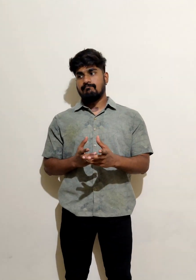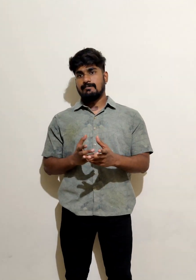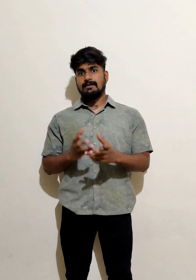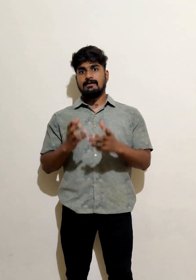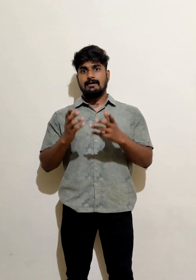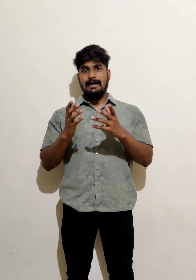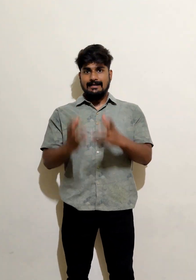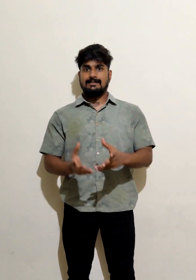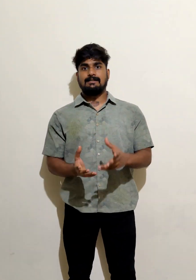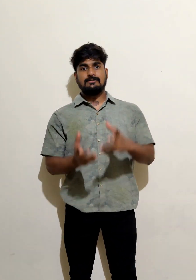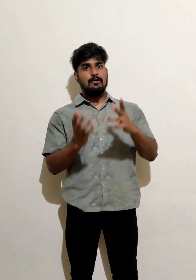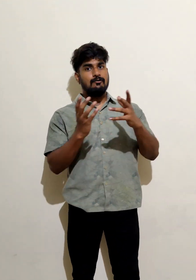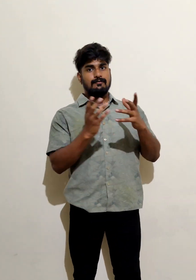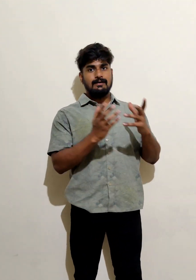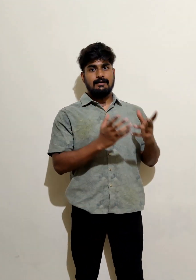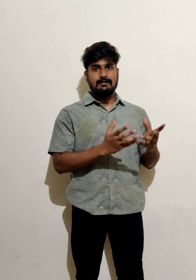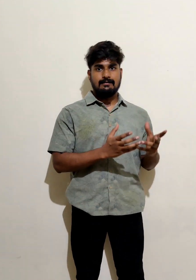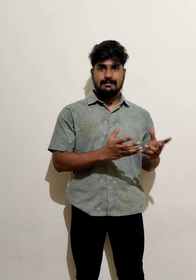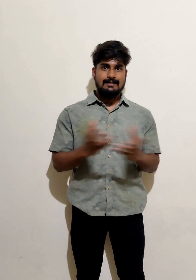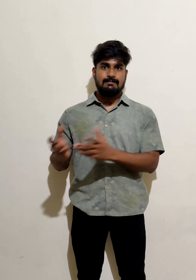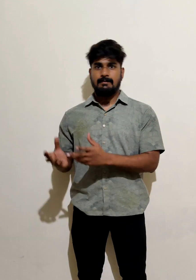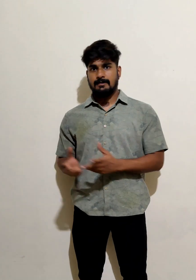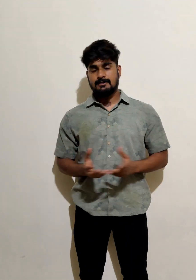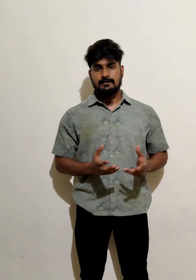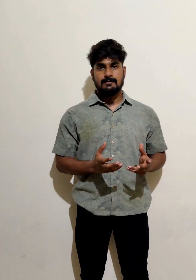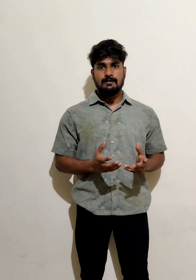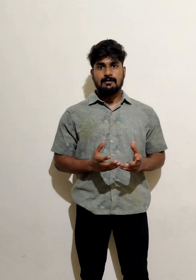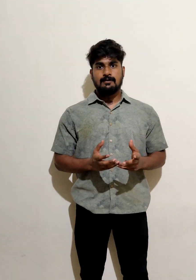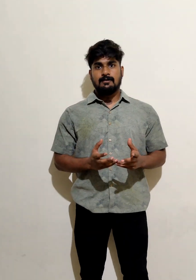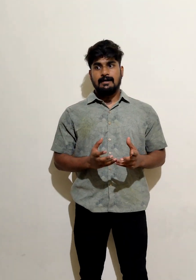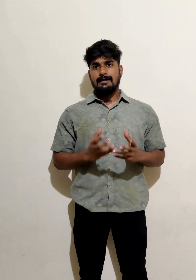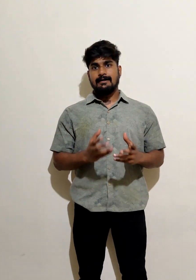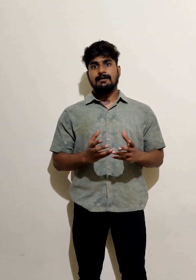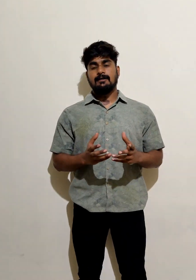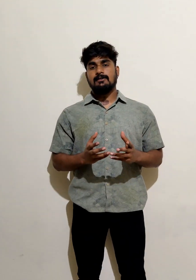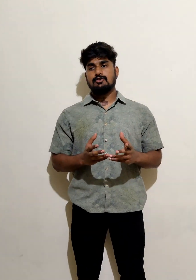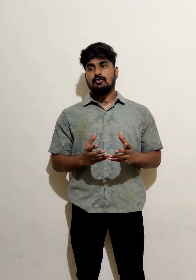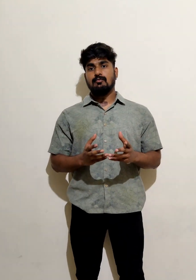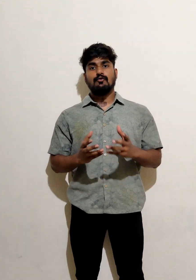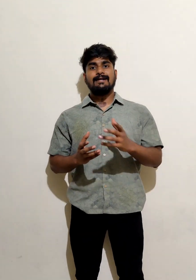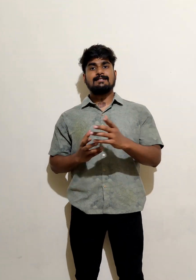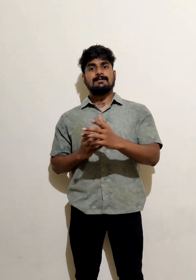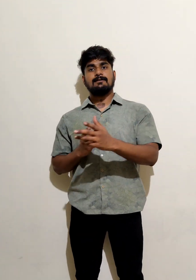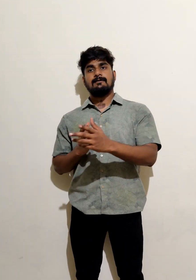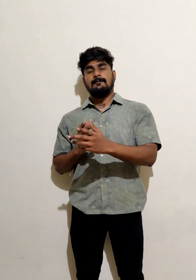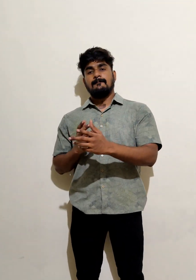controlling the accesses of these members, and it also provides the